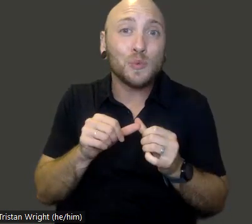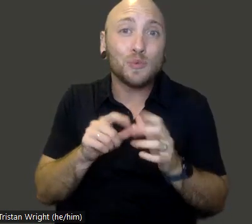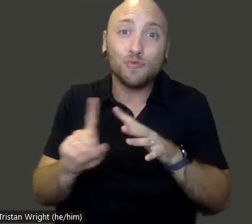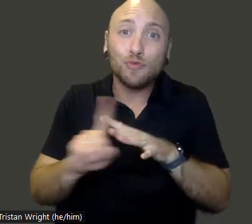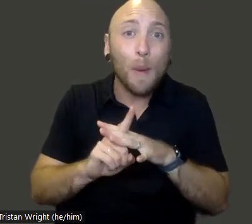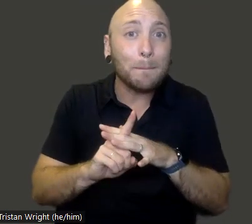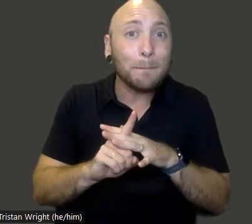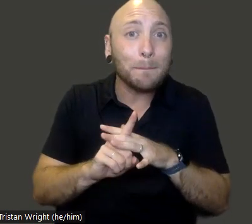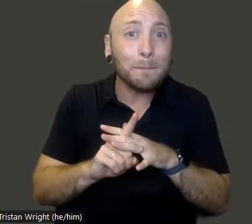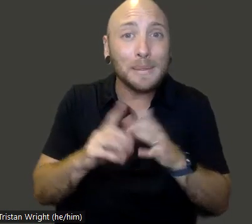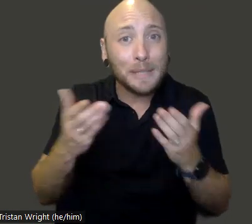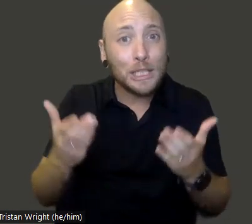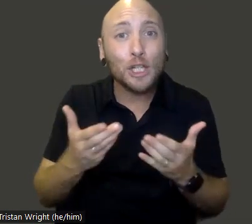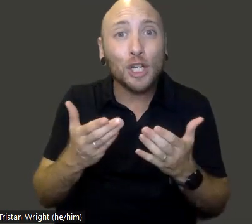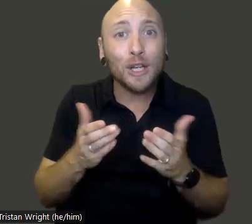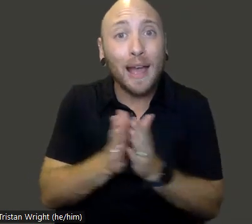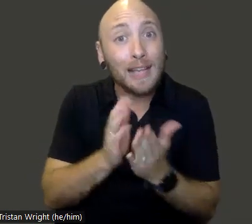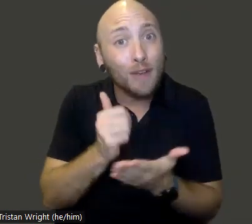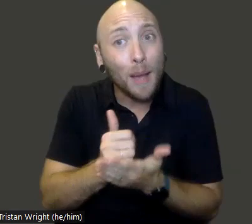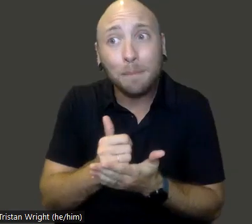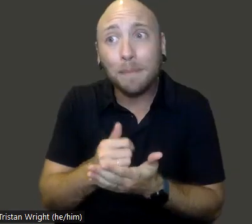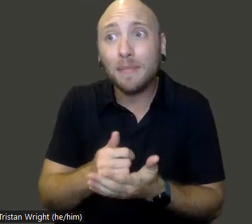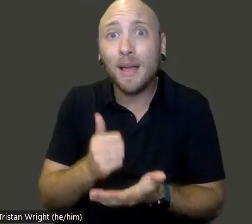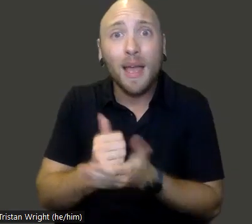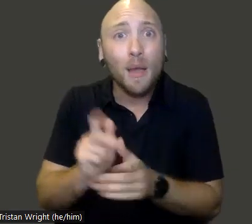and I try to be helpful, right? And